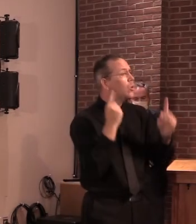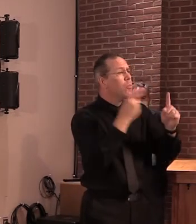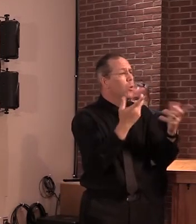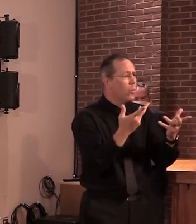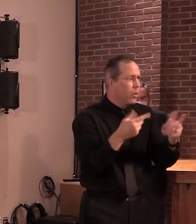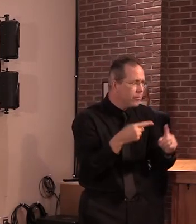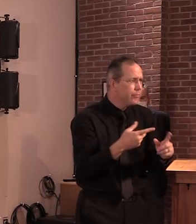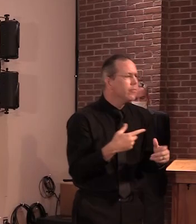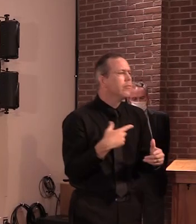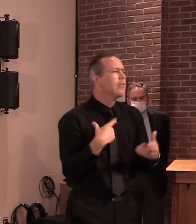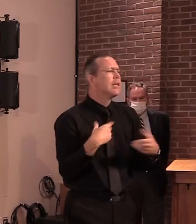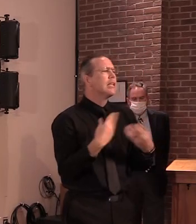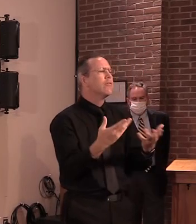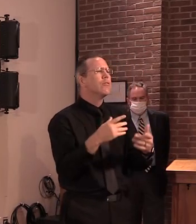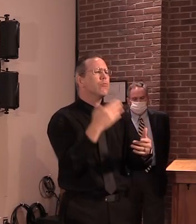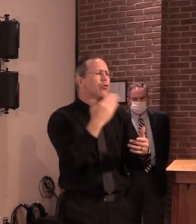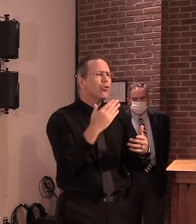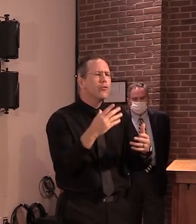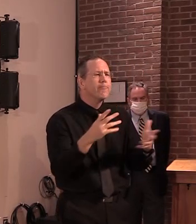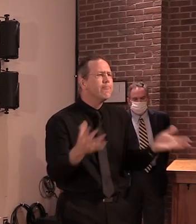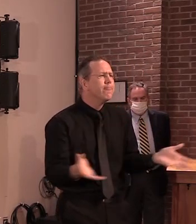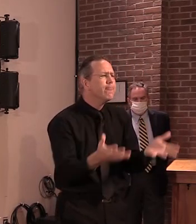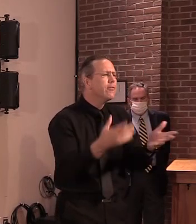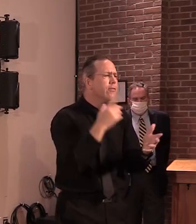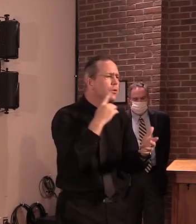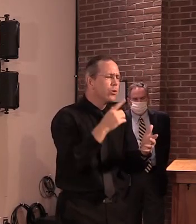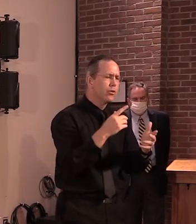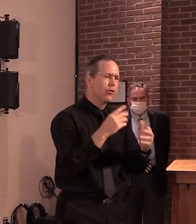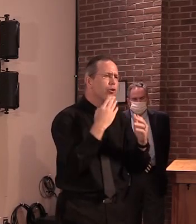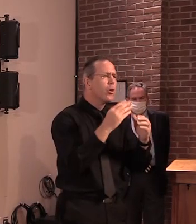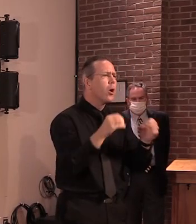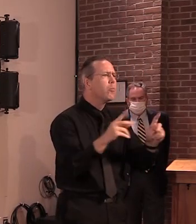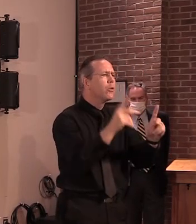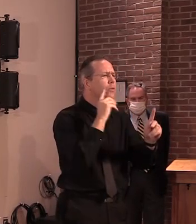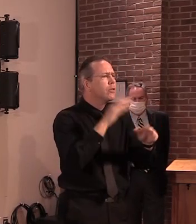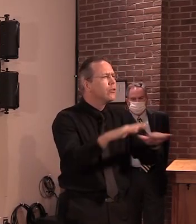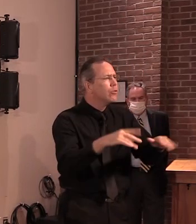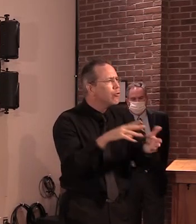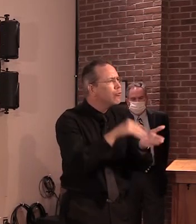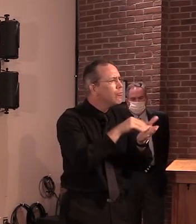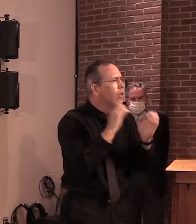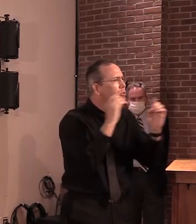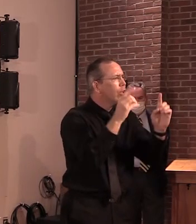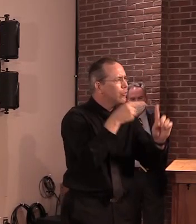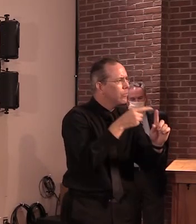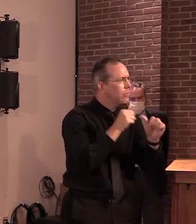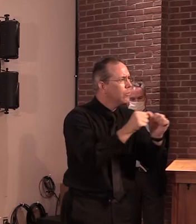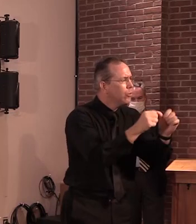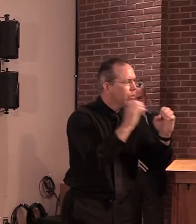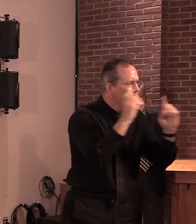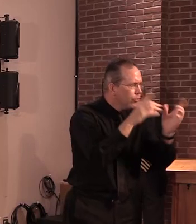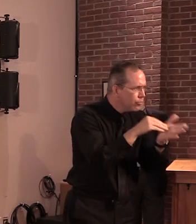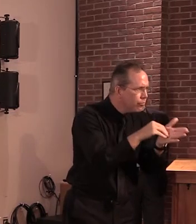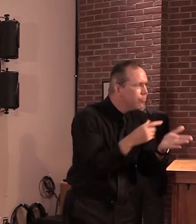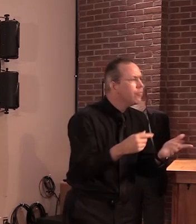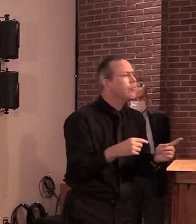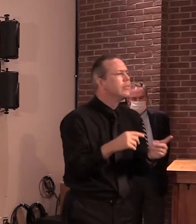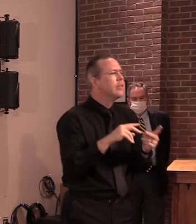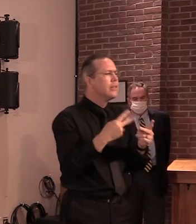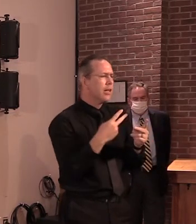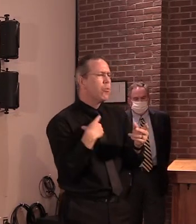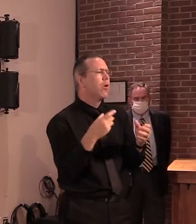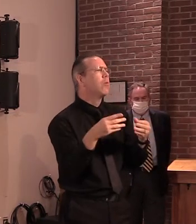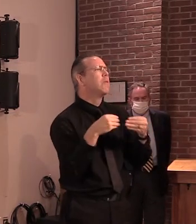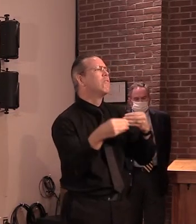flexibility as the situation evolves, like every other aspect of this COVID pandemic, and